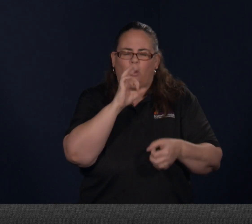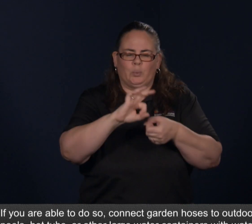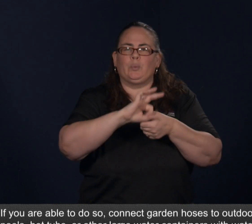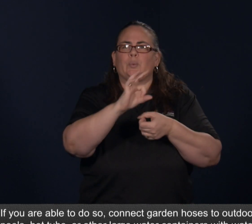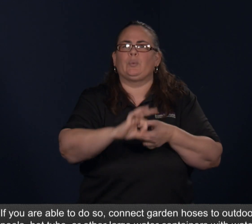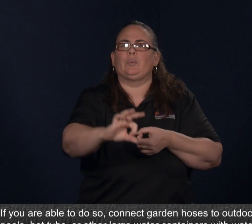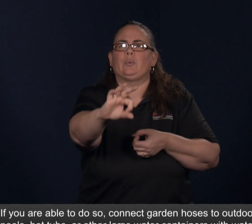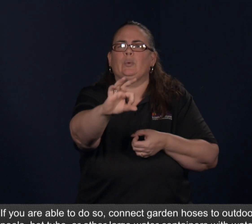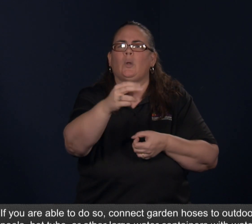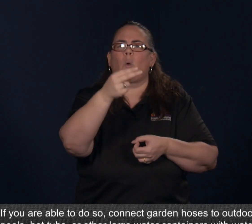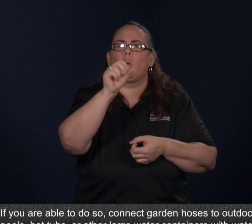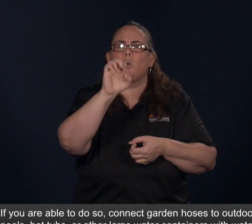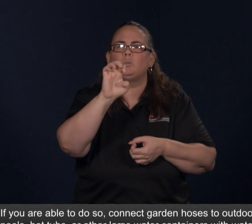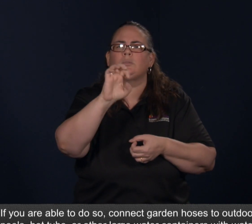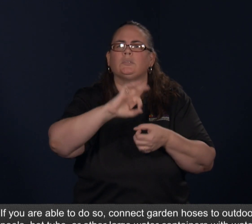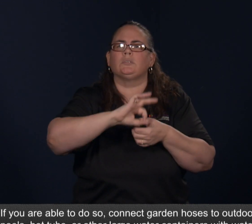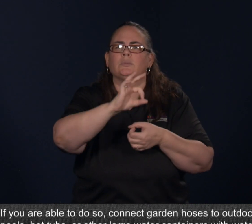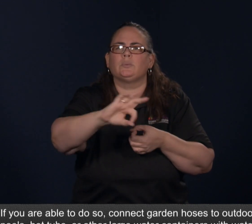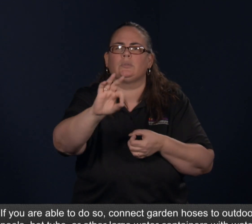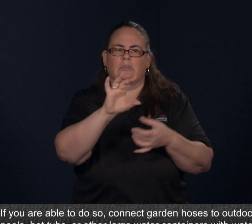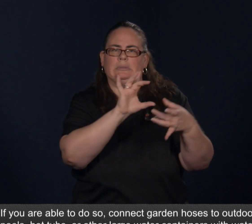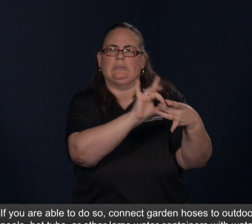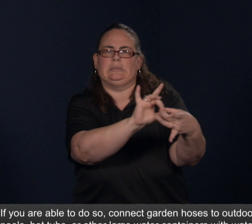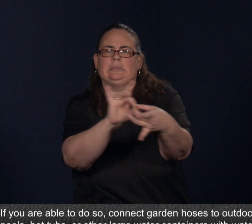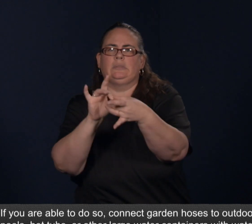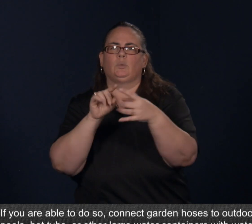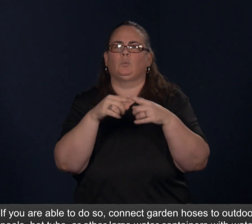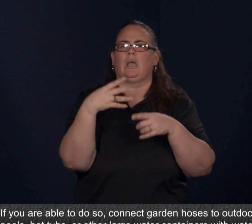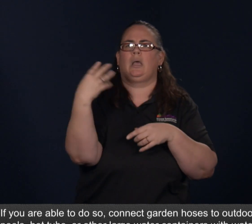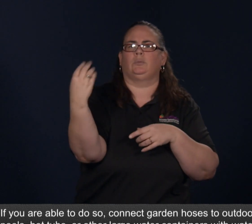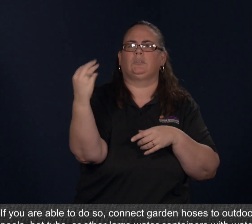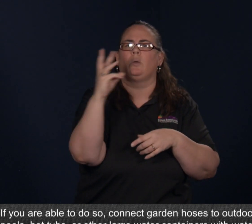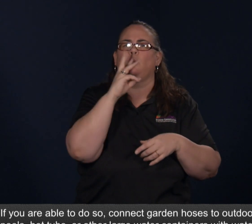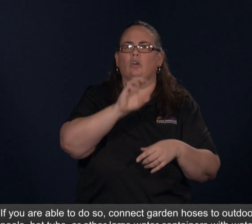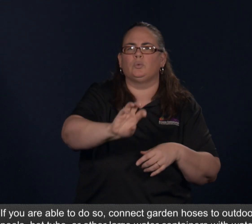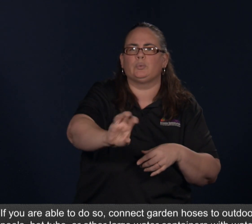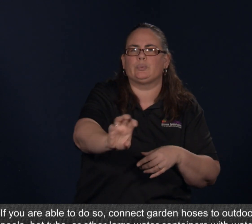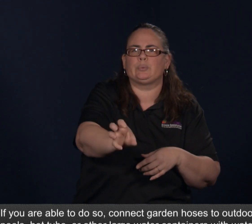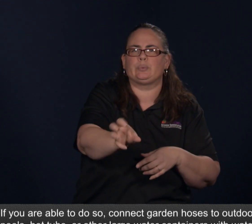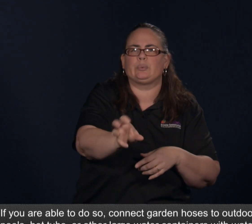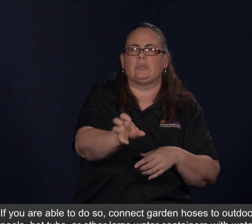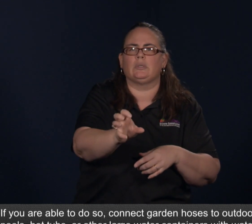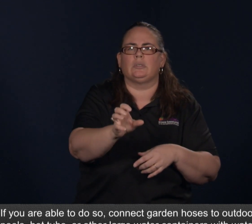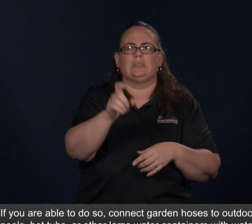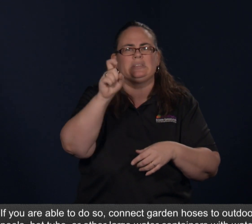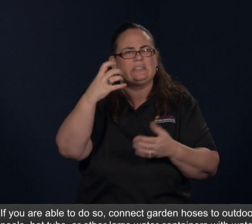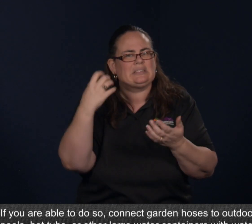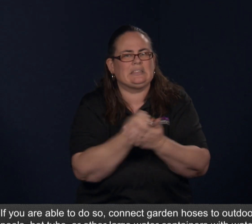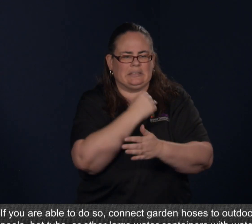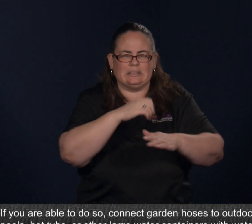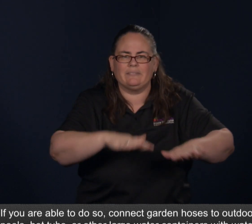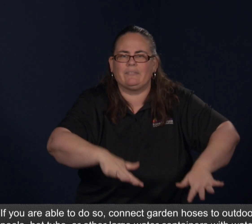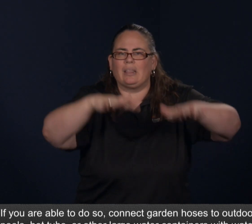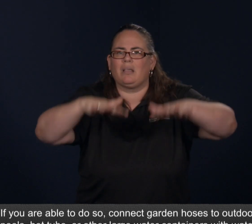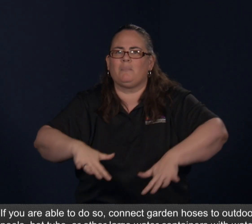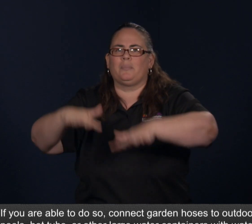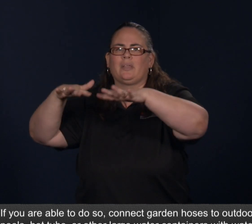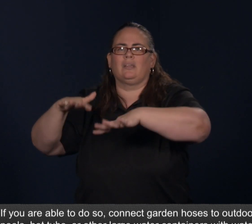If you are able to do so, connect garden hoses to outdoor water faucets and fill any pools, hot tubs,